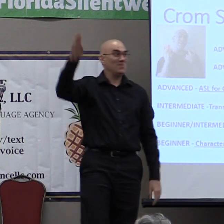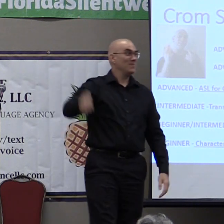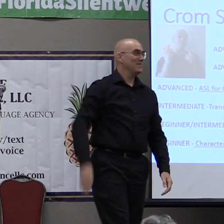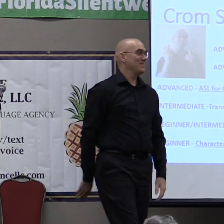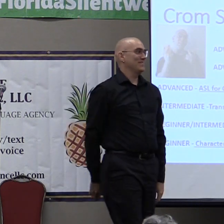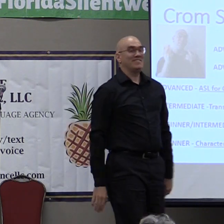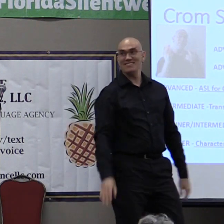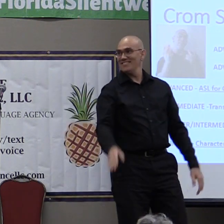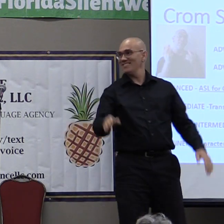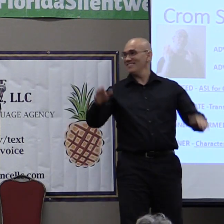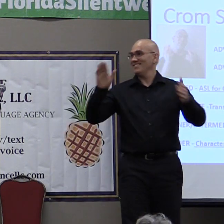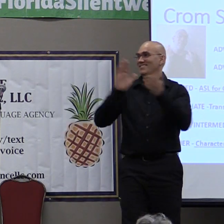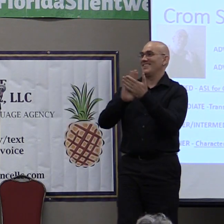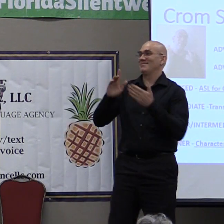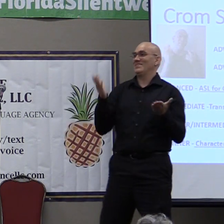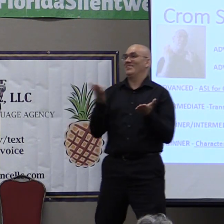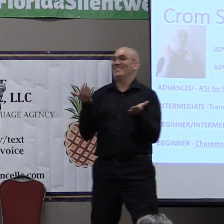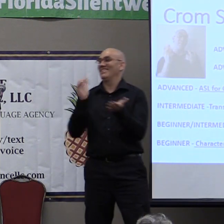Hello.